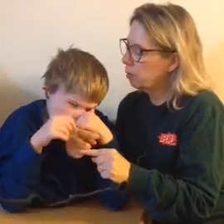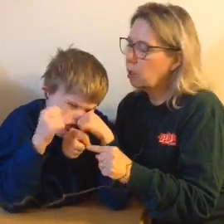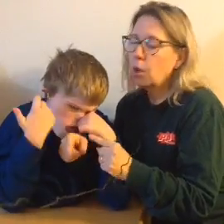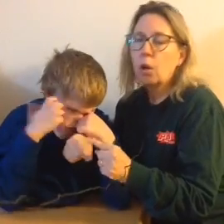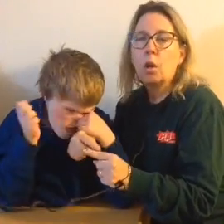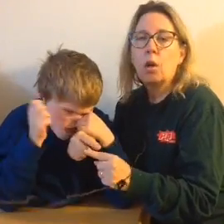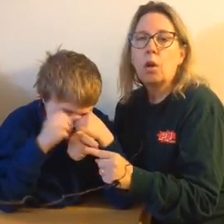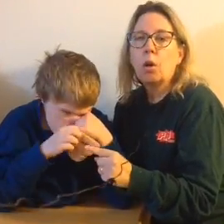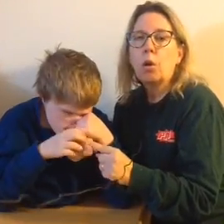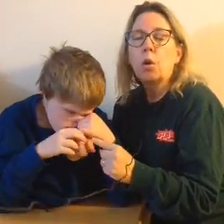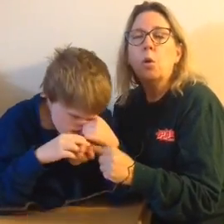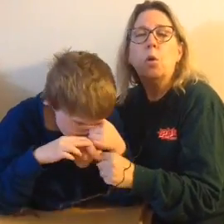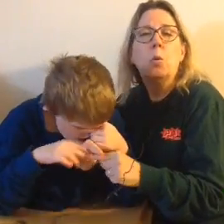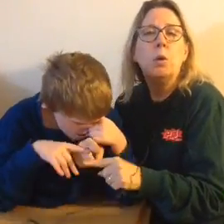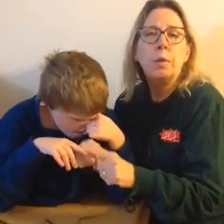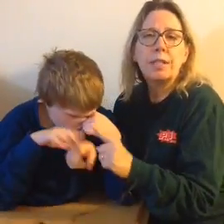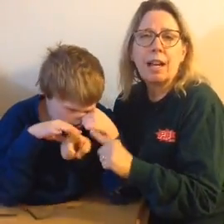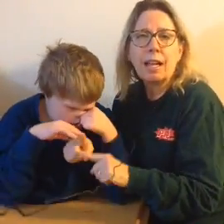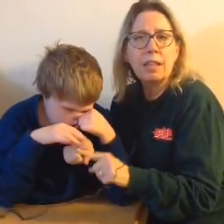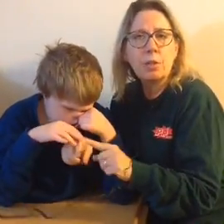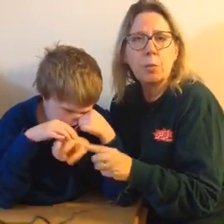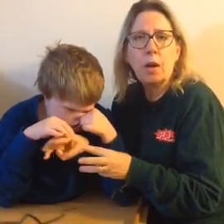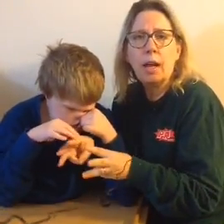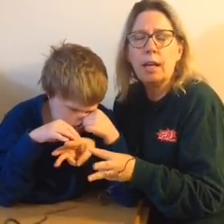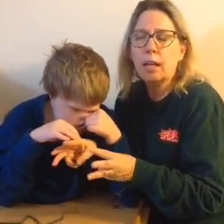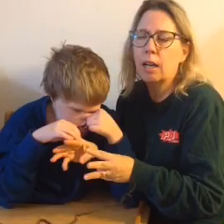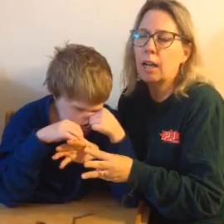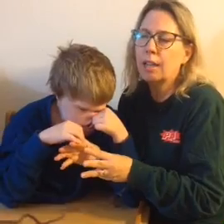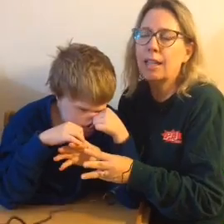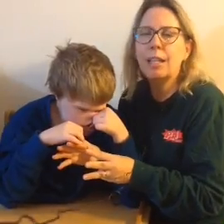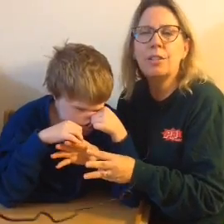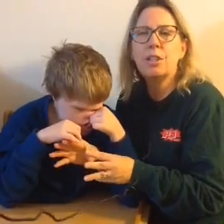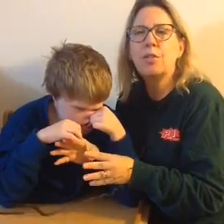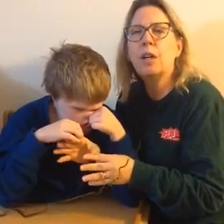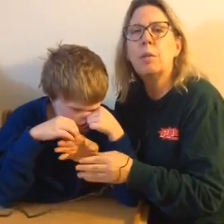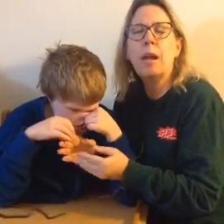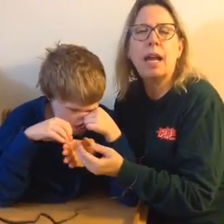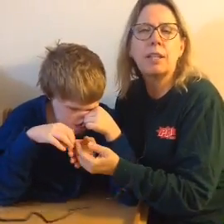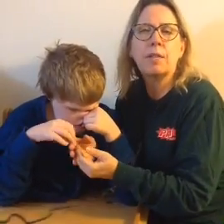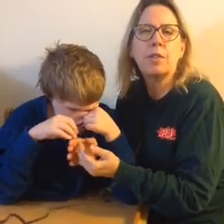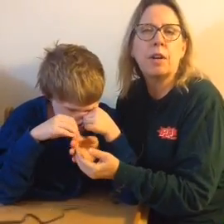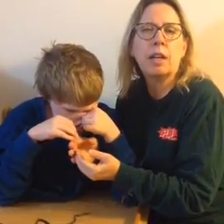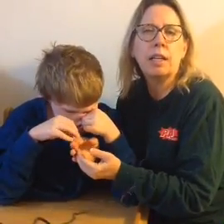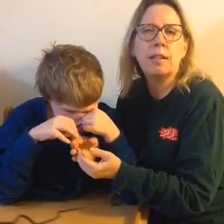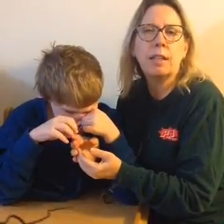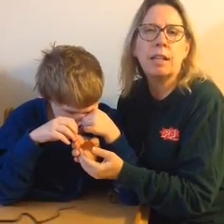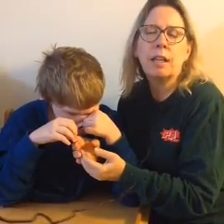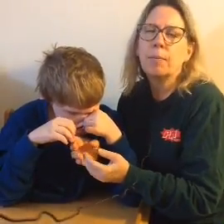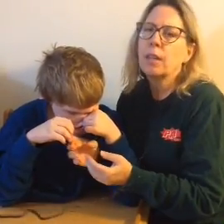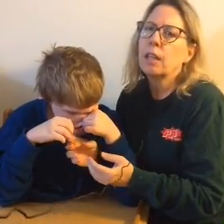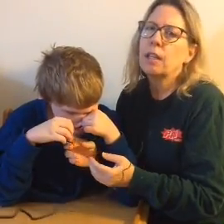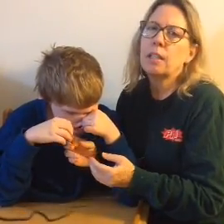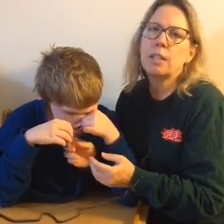on. When we sign this way, again, it's very passive. It's very easy. It